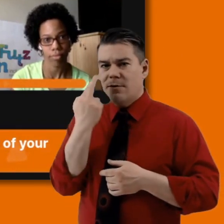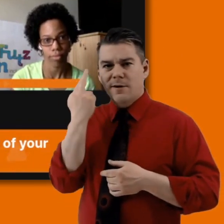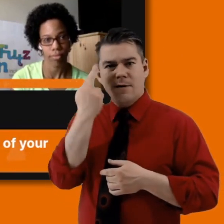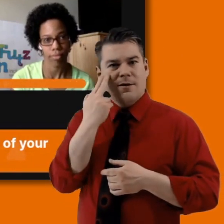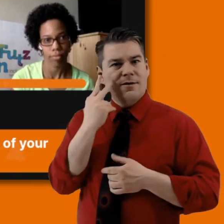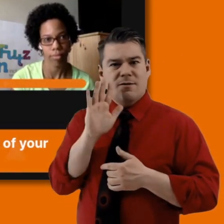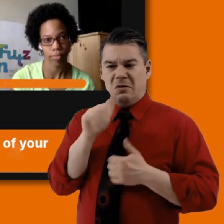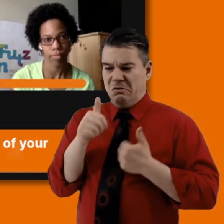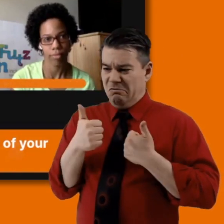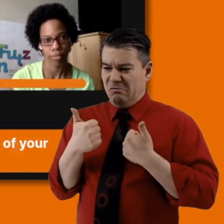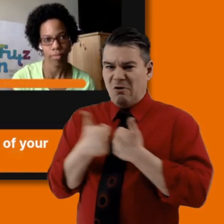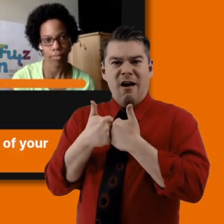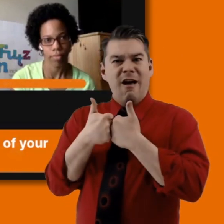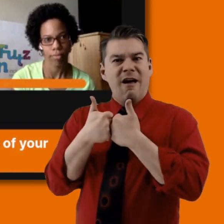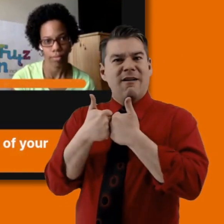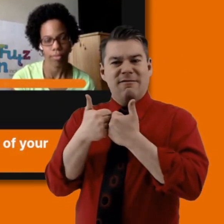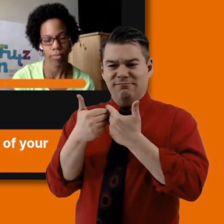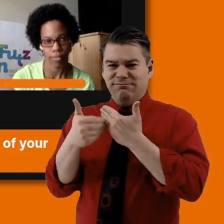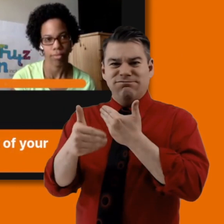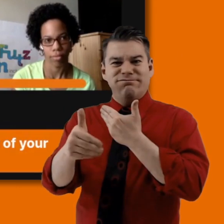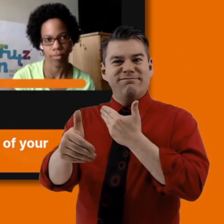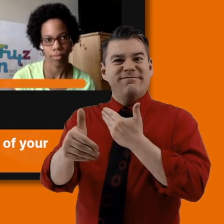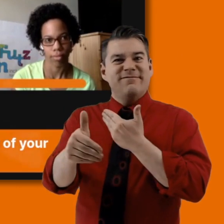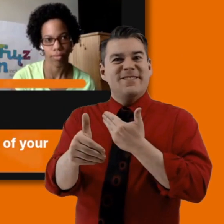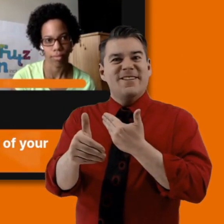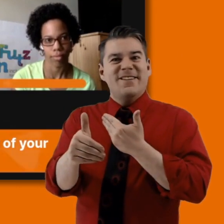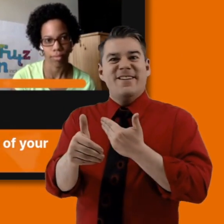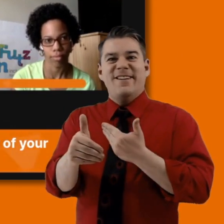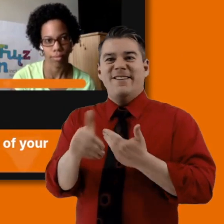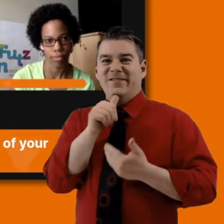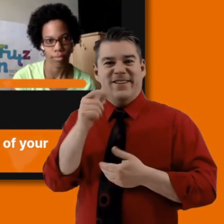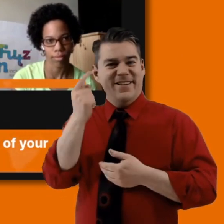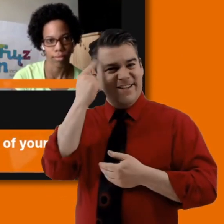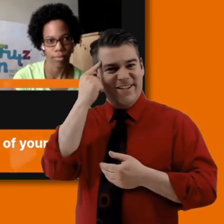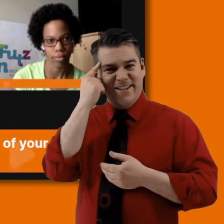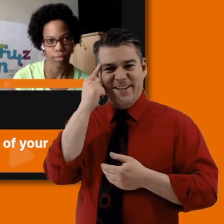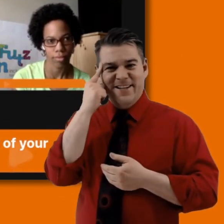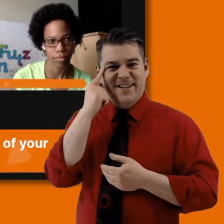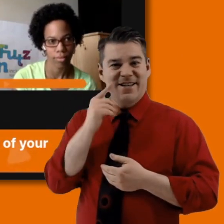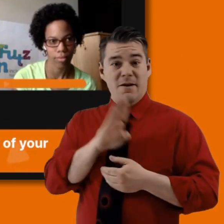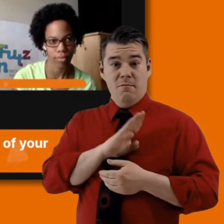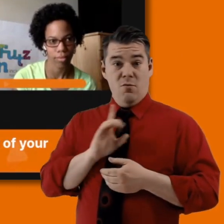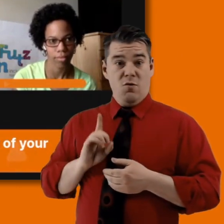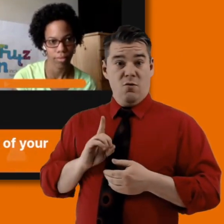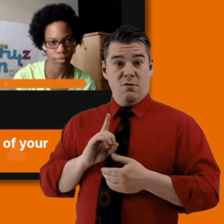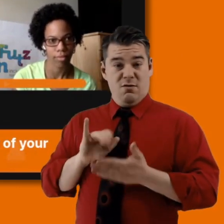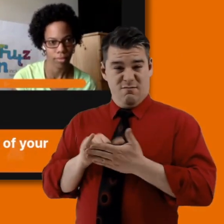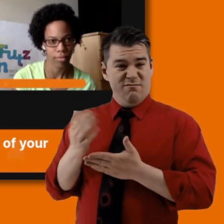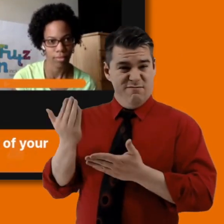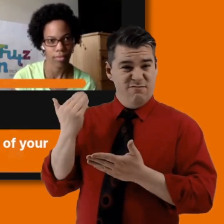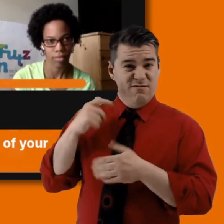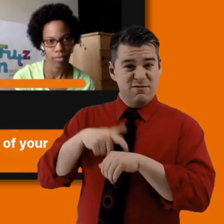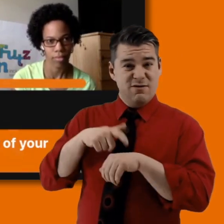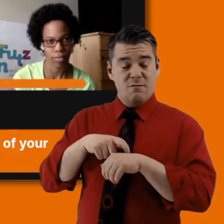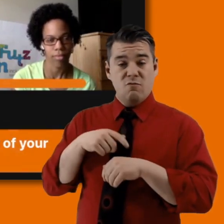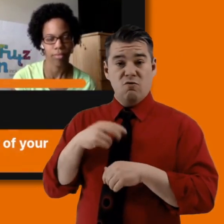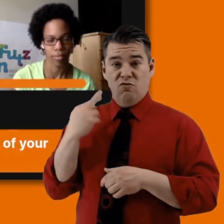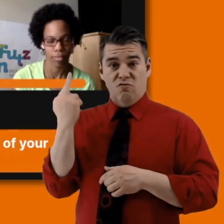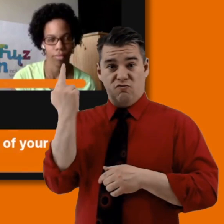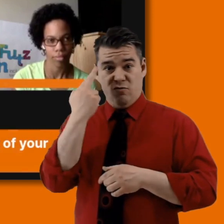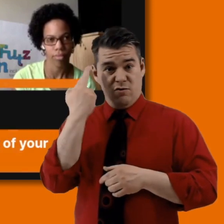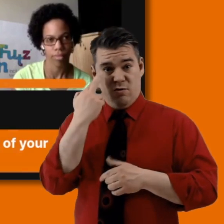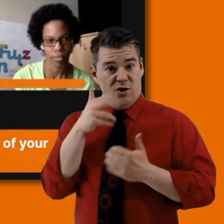the challenges that lay ahead. I don't think that the board at the time realized what the challenges